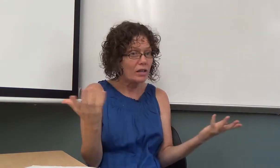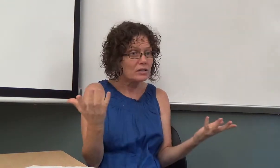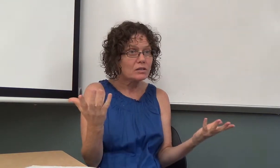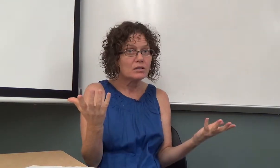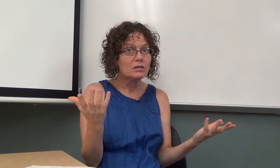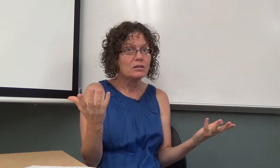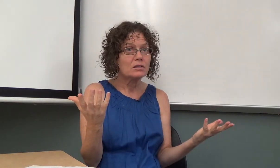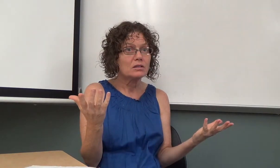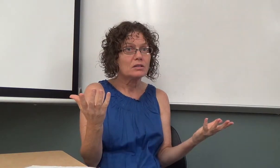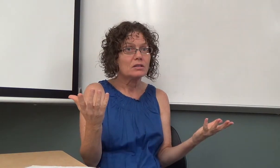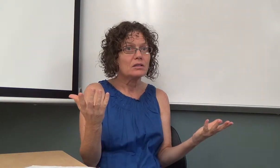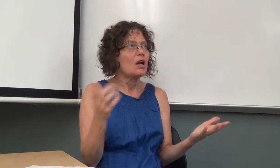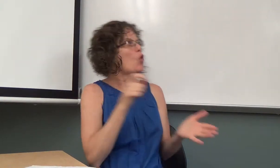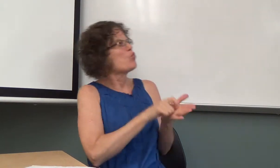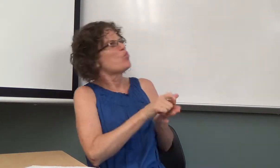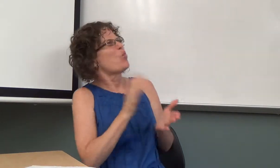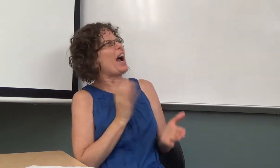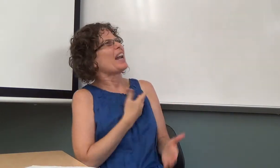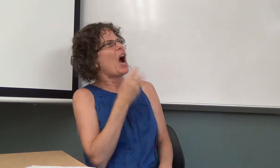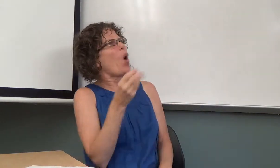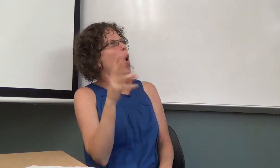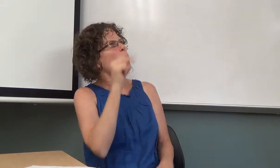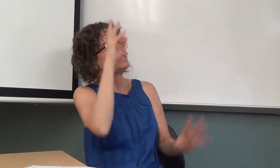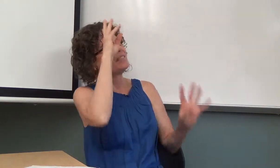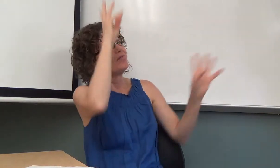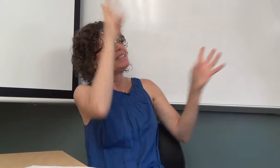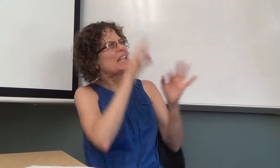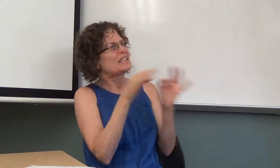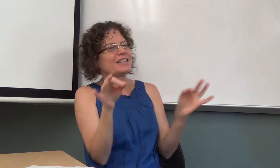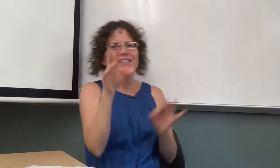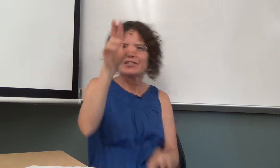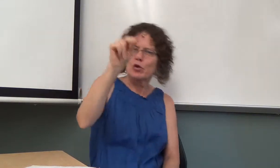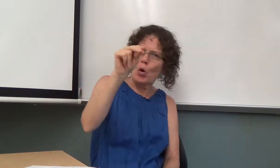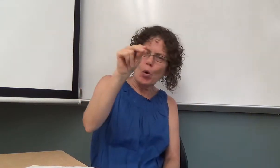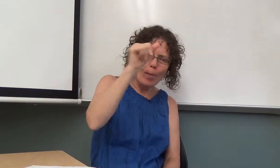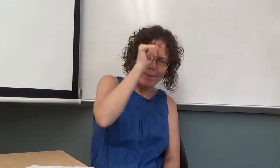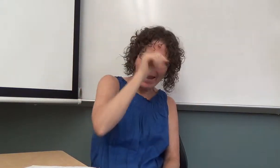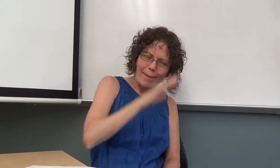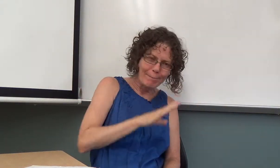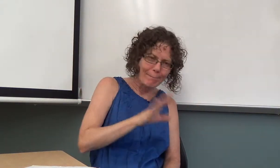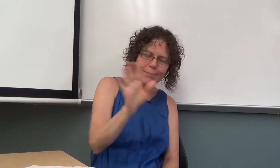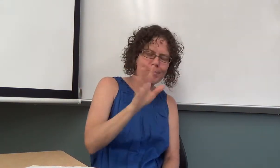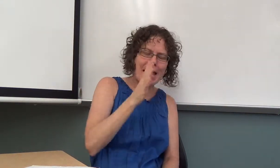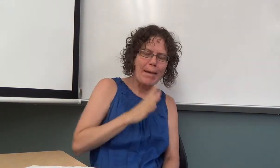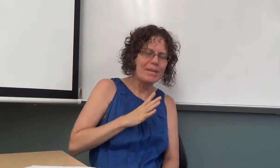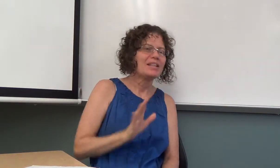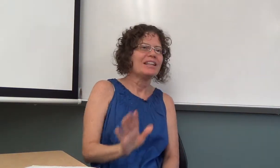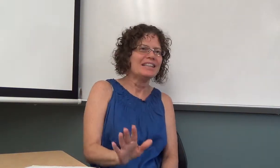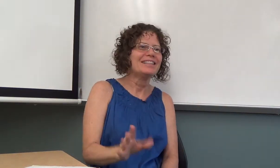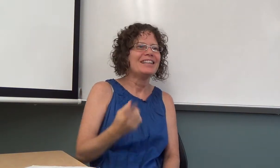sentence. No, ma'am. We are going to type. Oh boy.